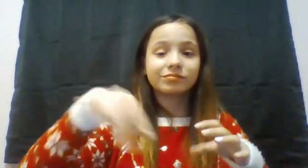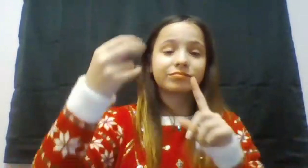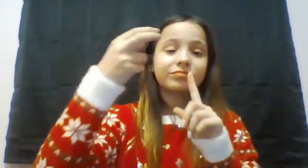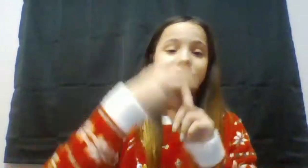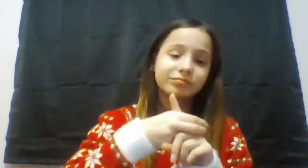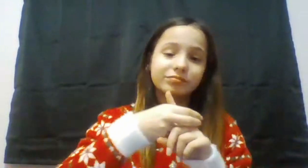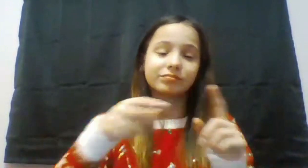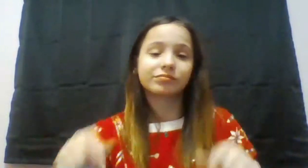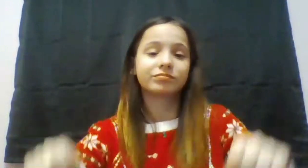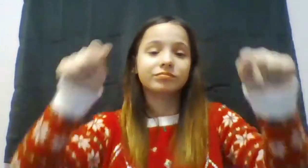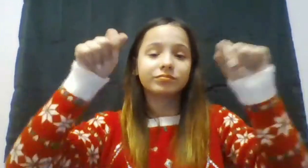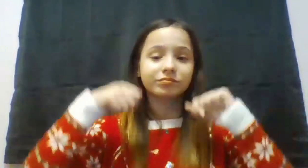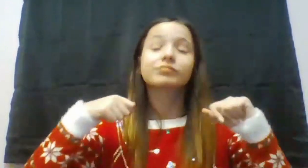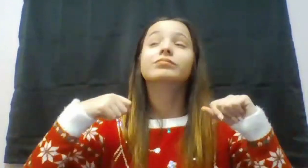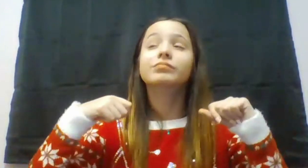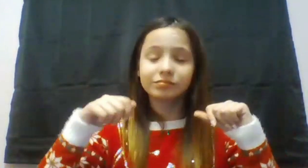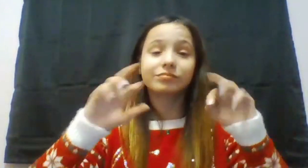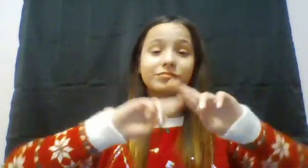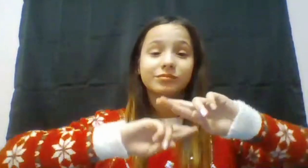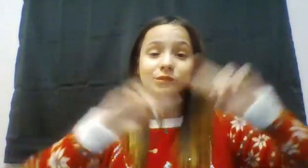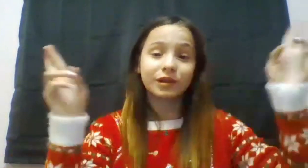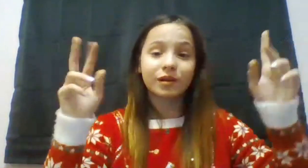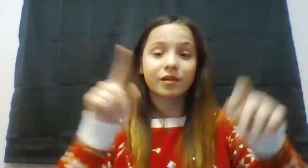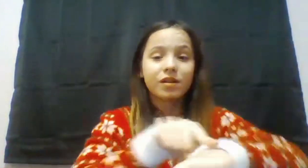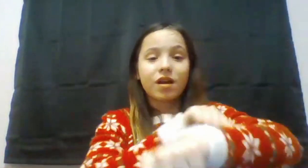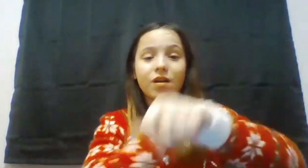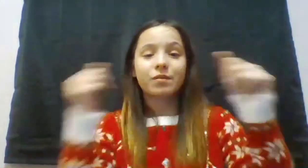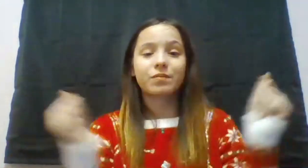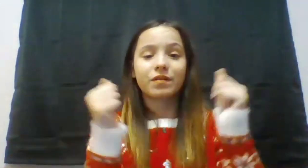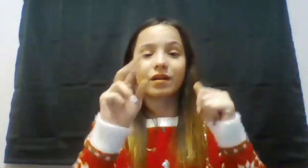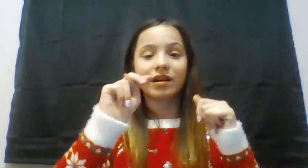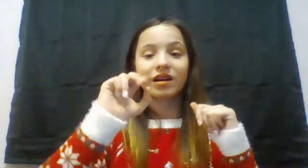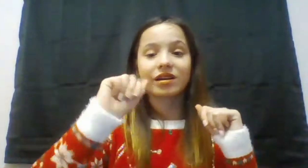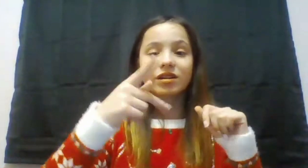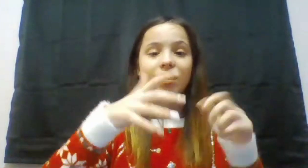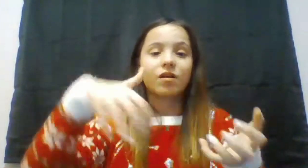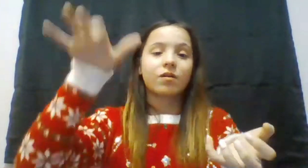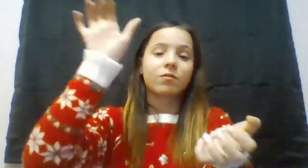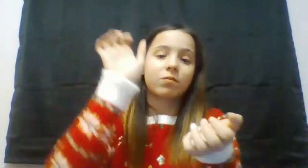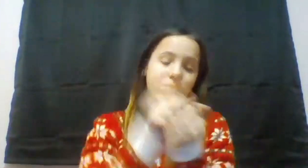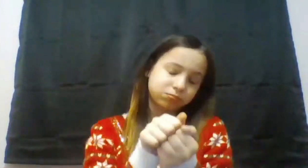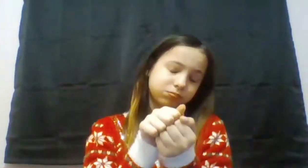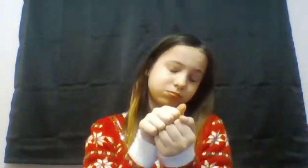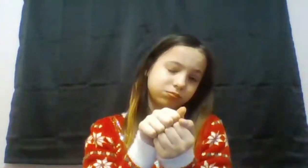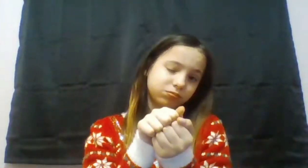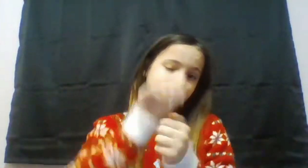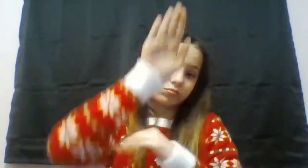heads. And Mama in her kerchief and I in my cap had just settled our brains for a long